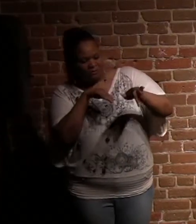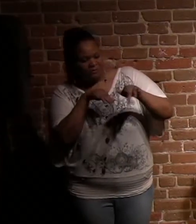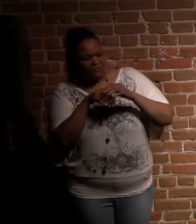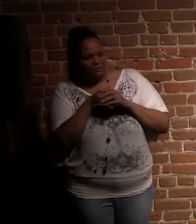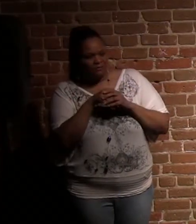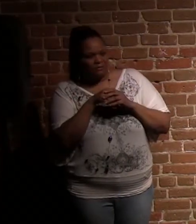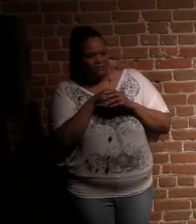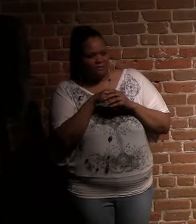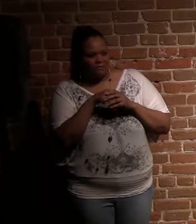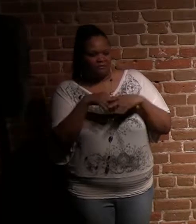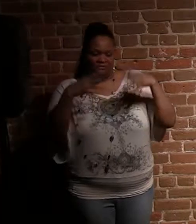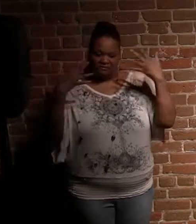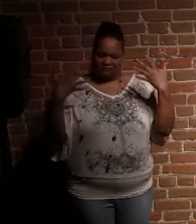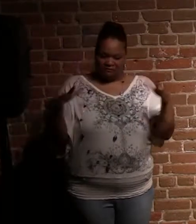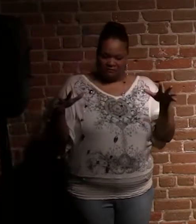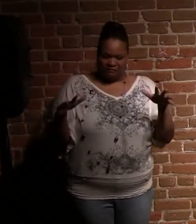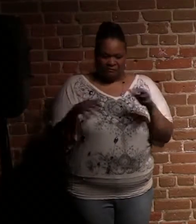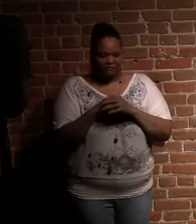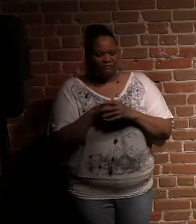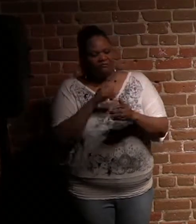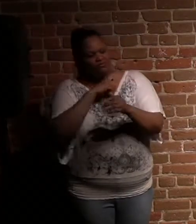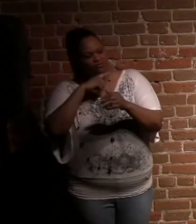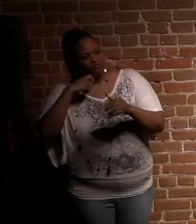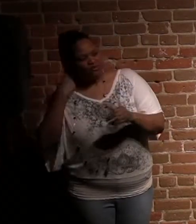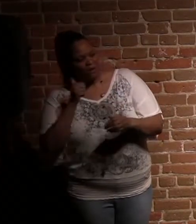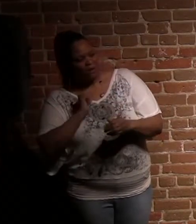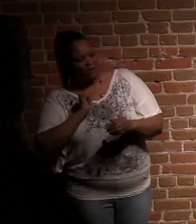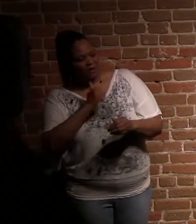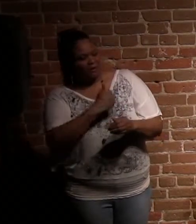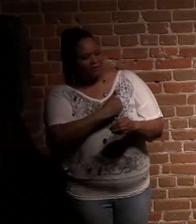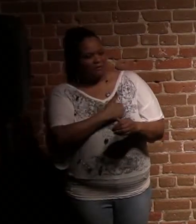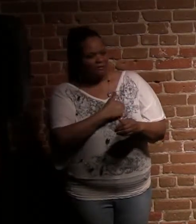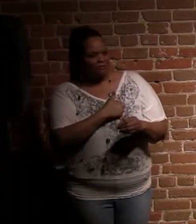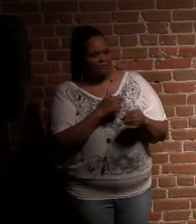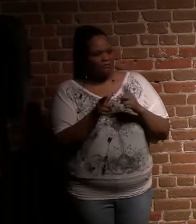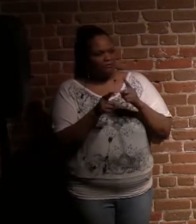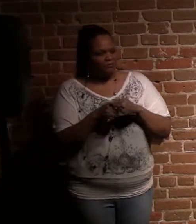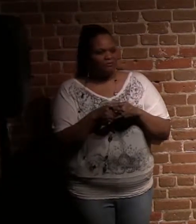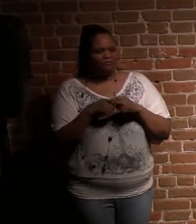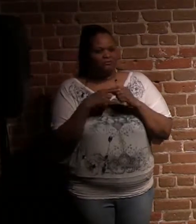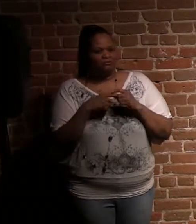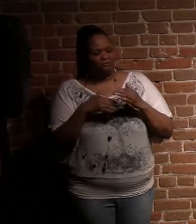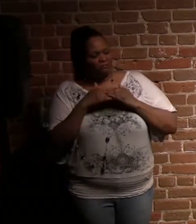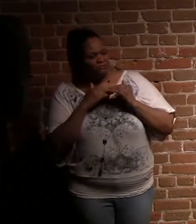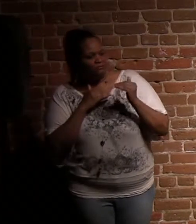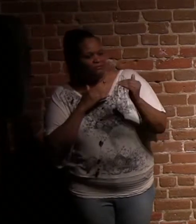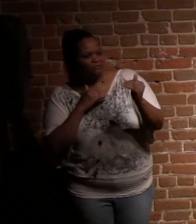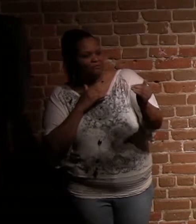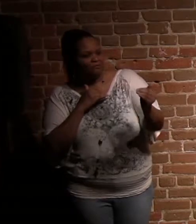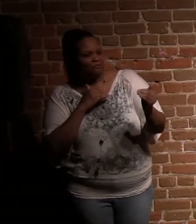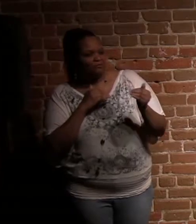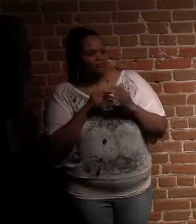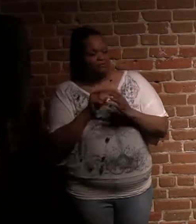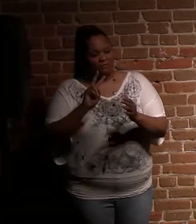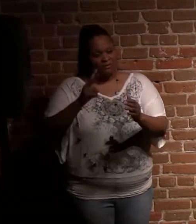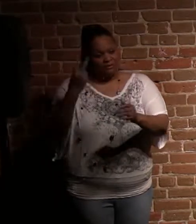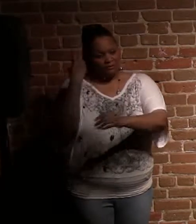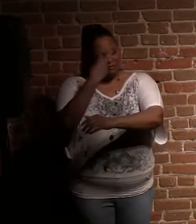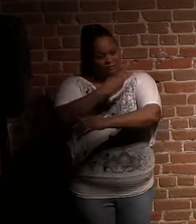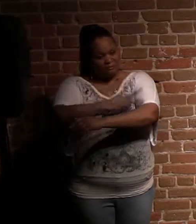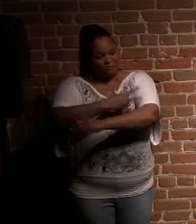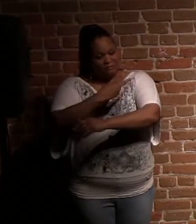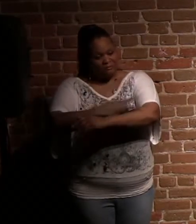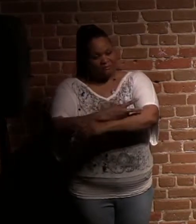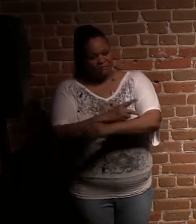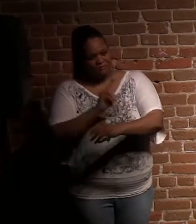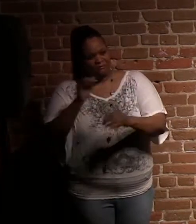we dried off after a while, and then, went on with the day. And then the second day, the same thing.